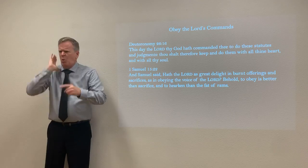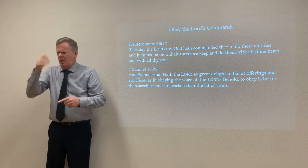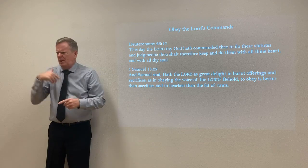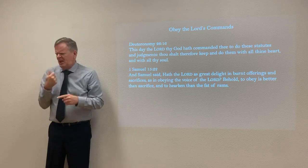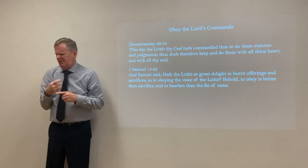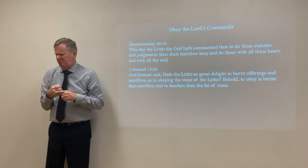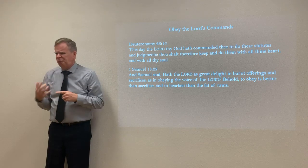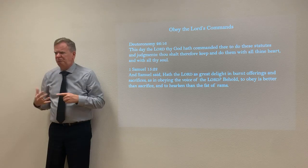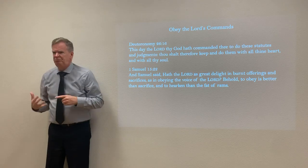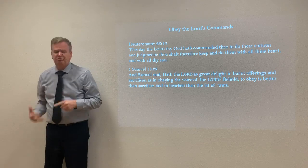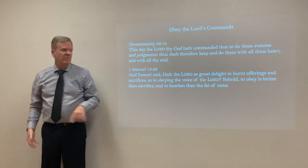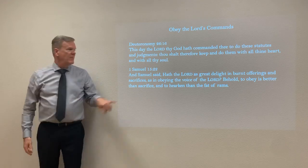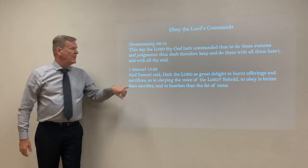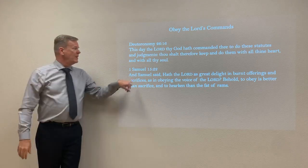I'm going to elaborate a little bit on this as well.